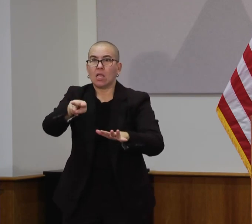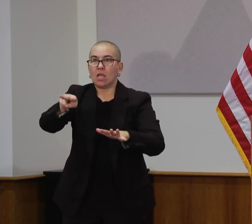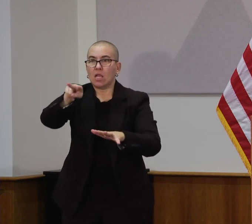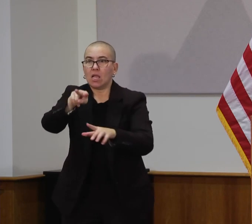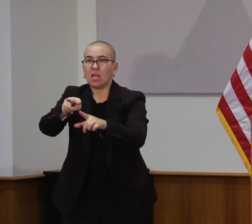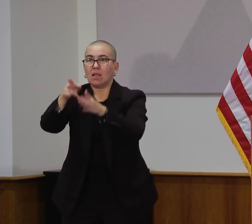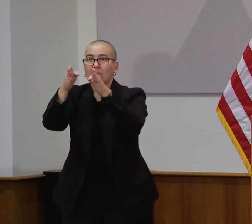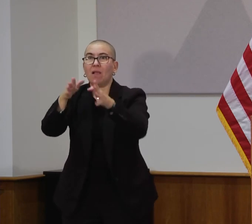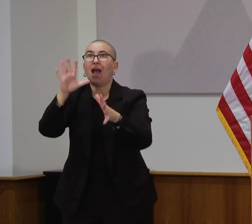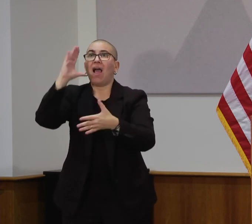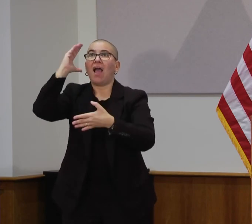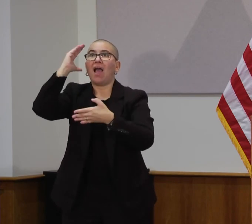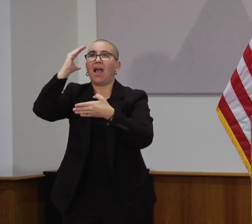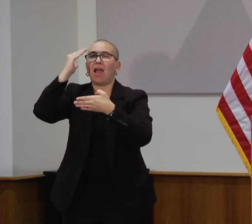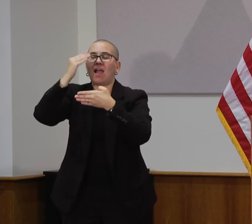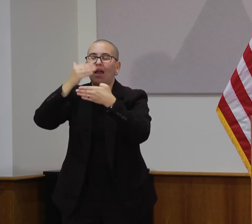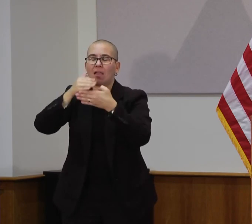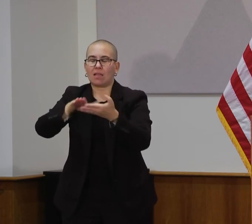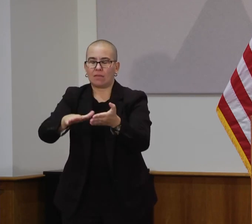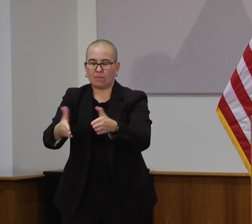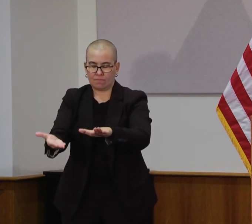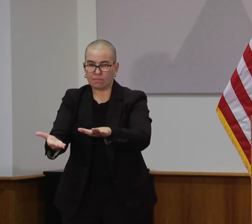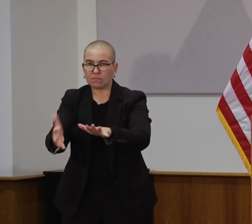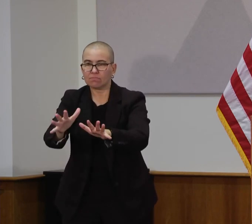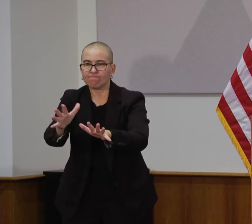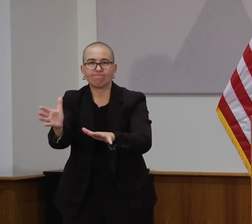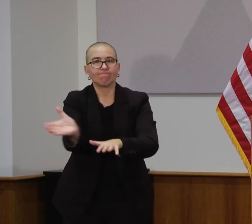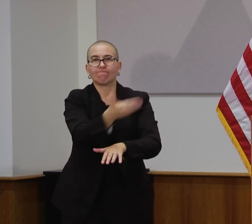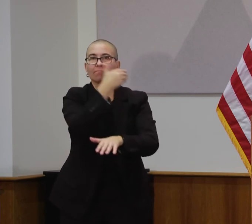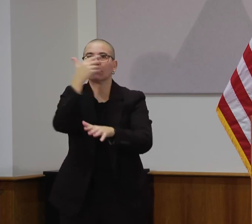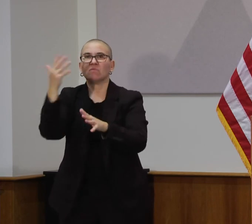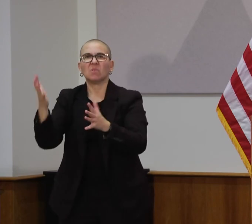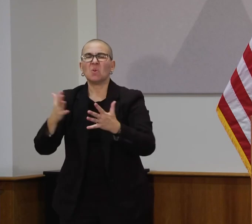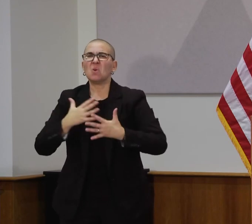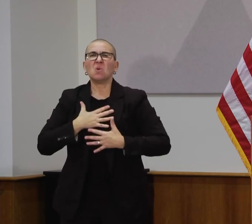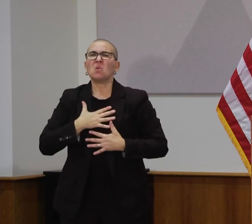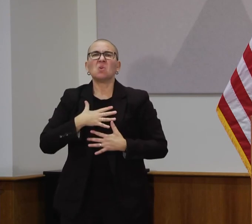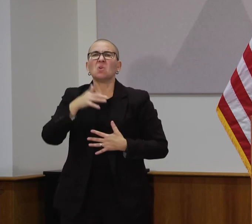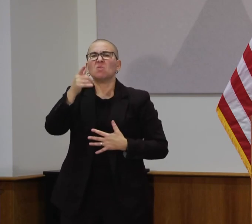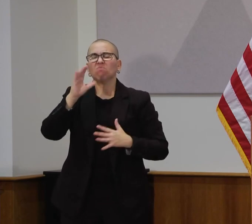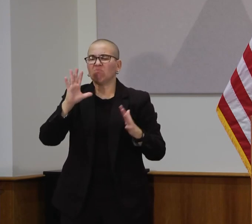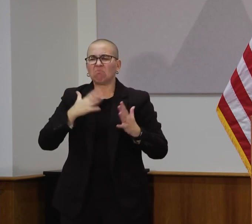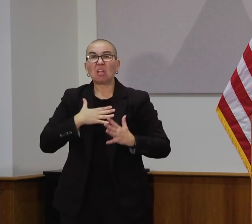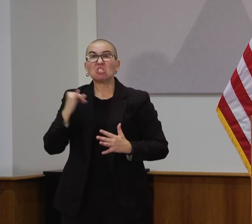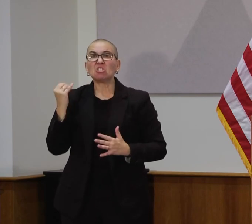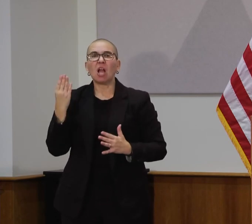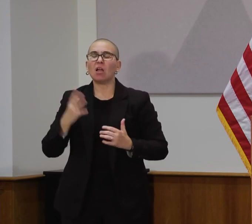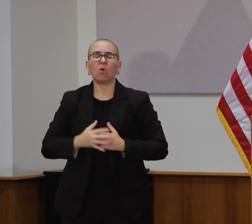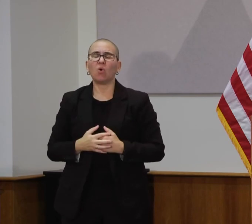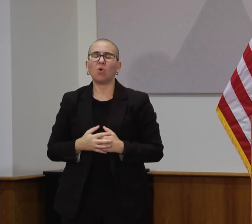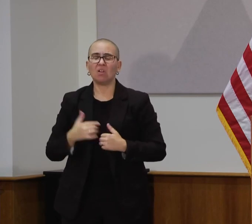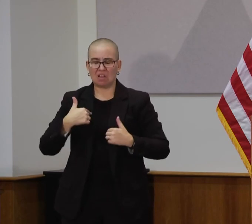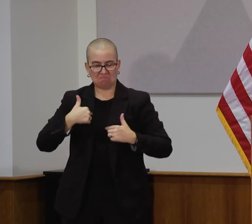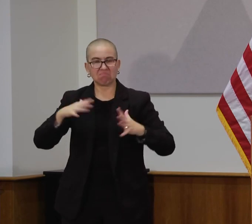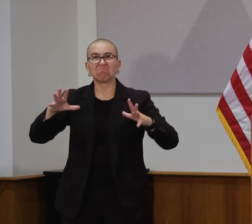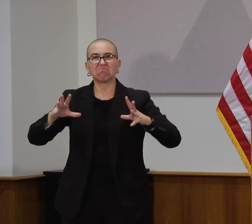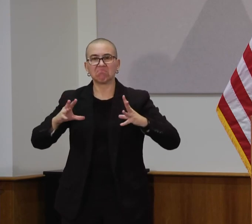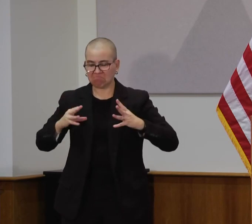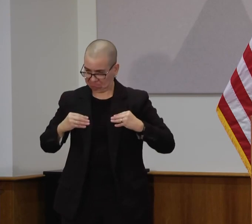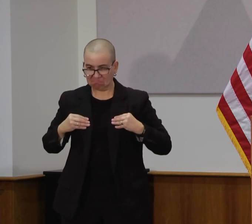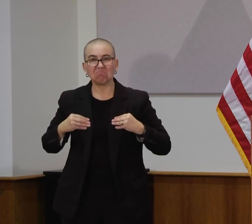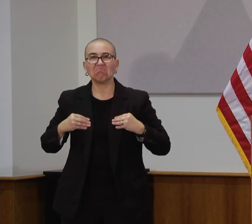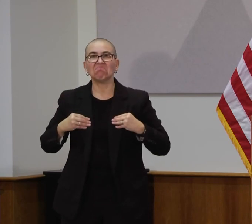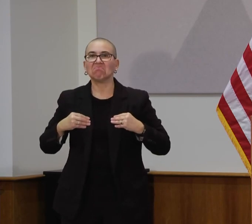Yes, these things have always been part of my job. And yes, to a certain degree, I signed up for the role I'm filling